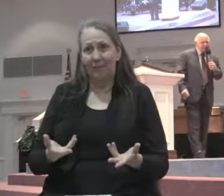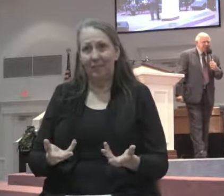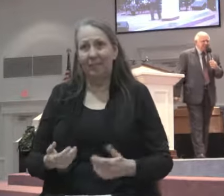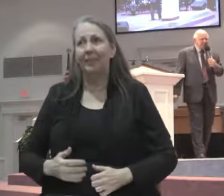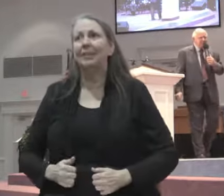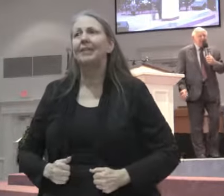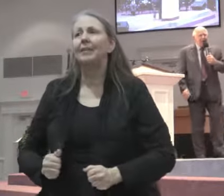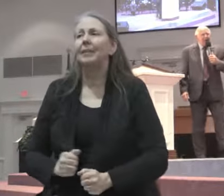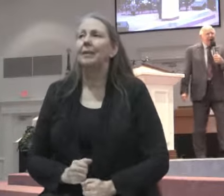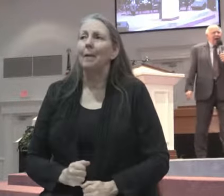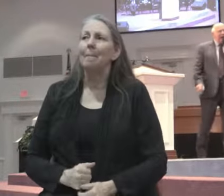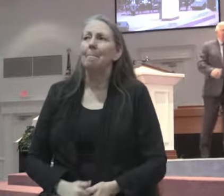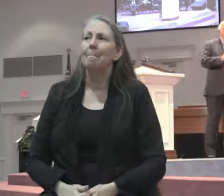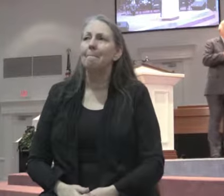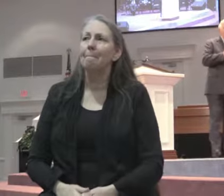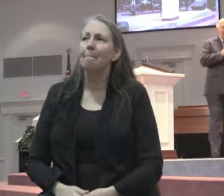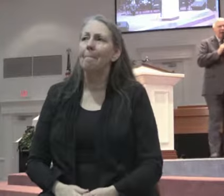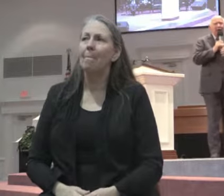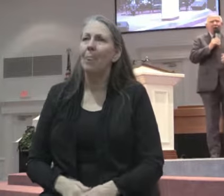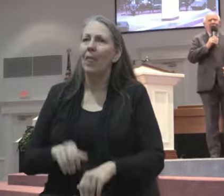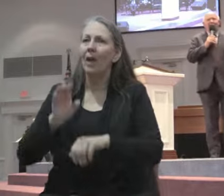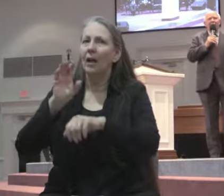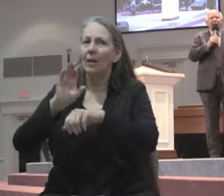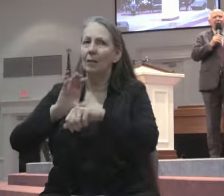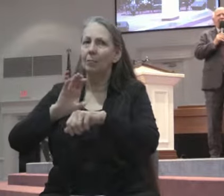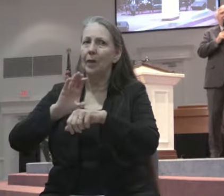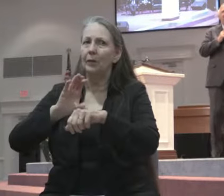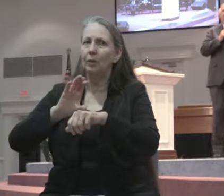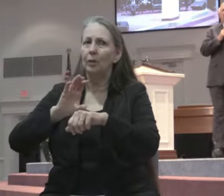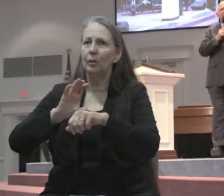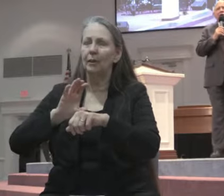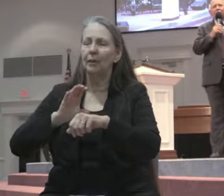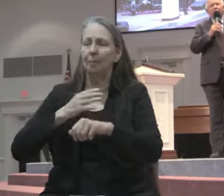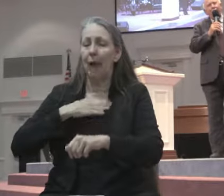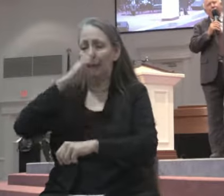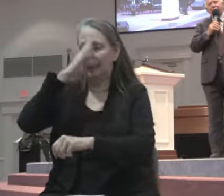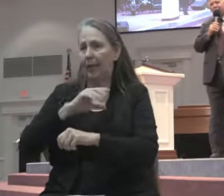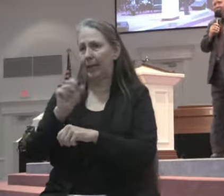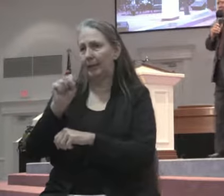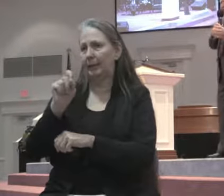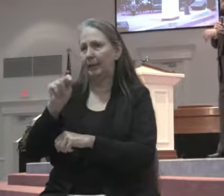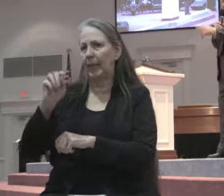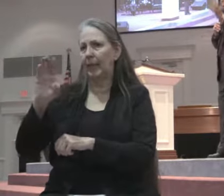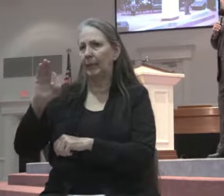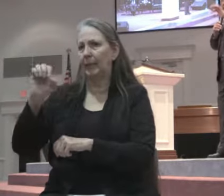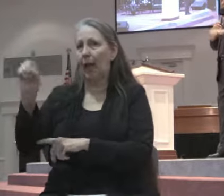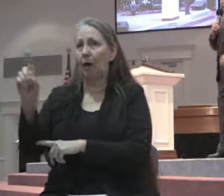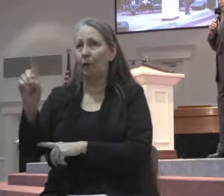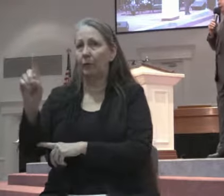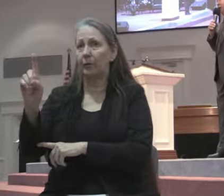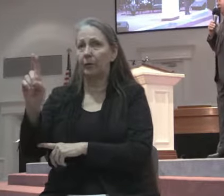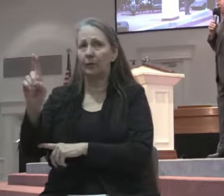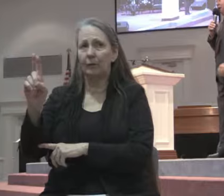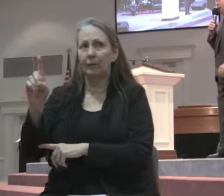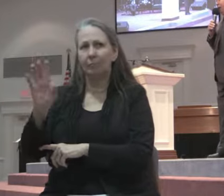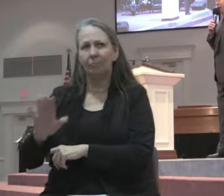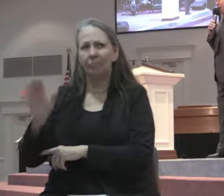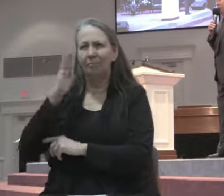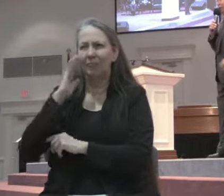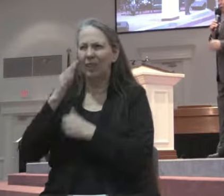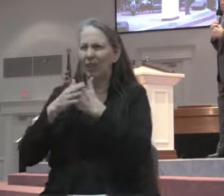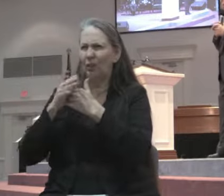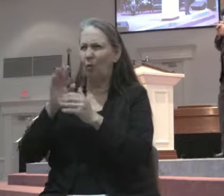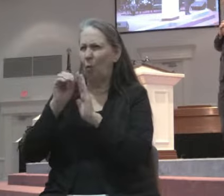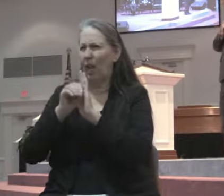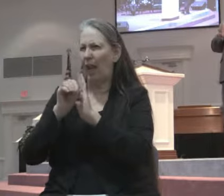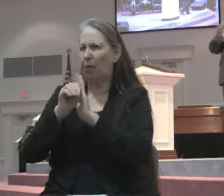Churches. I even take my son in St. Cloud, Florida, semi-St. Cloud, that area,